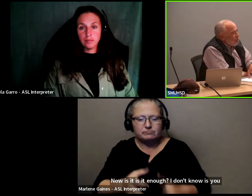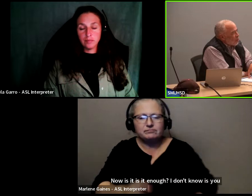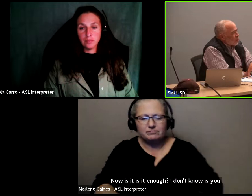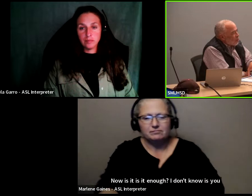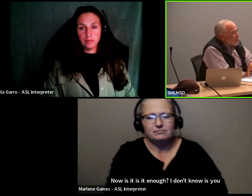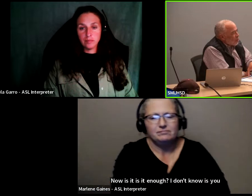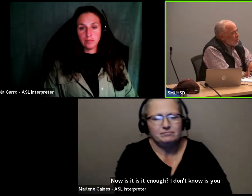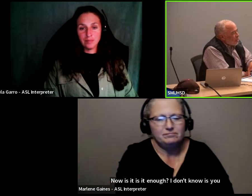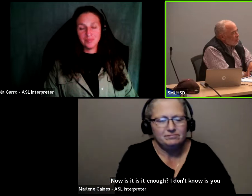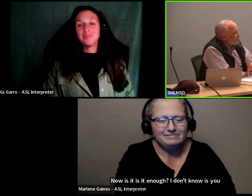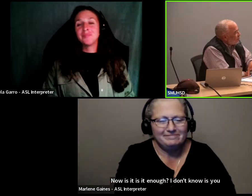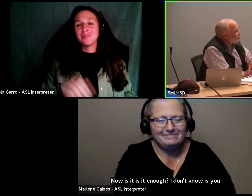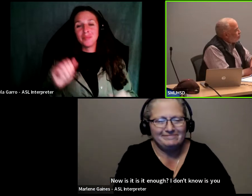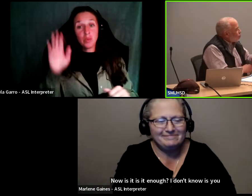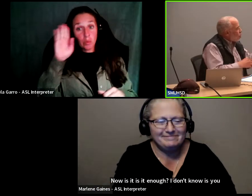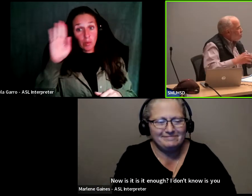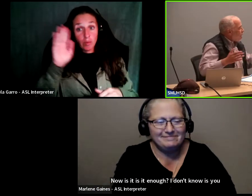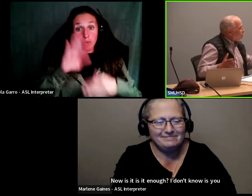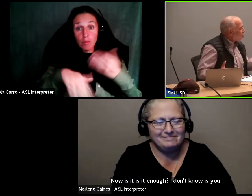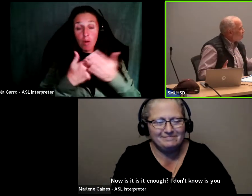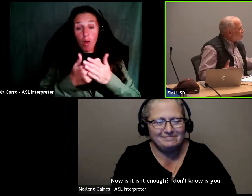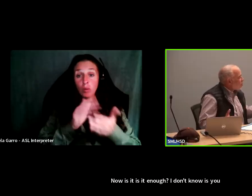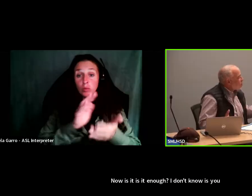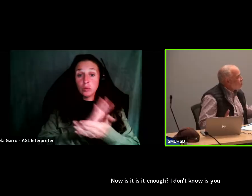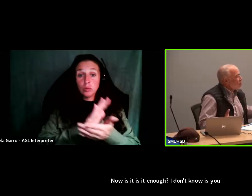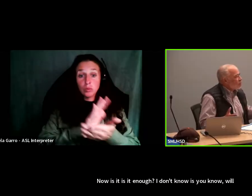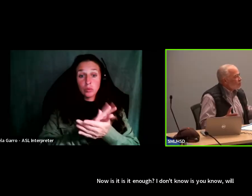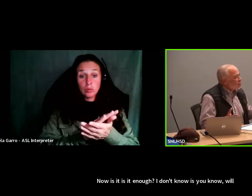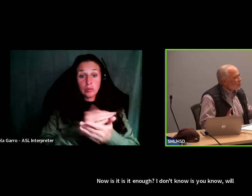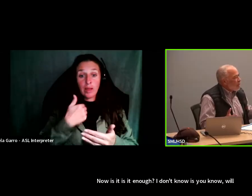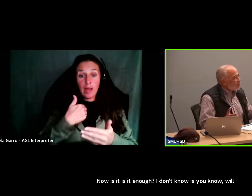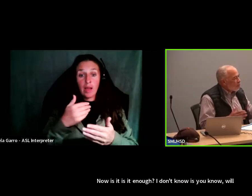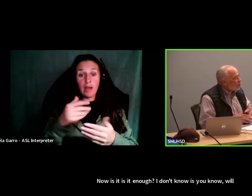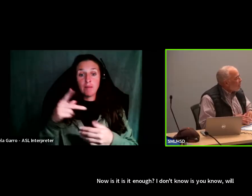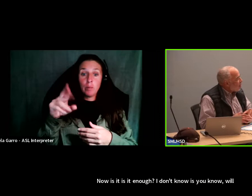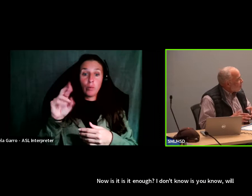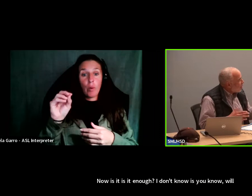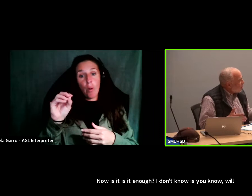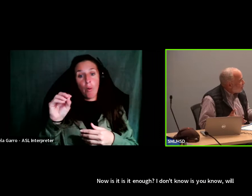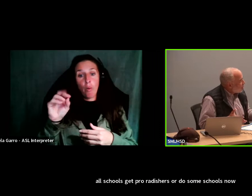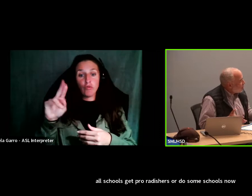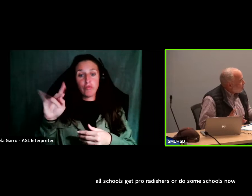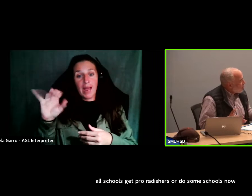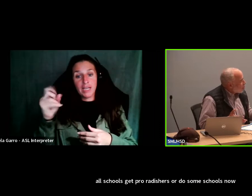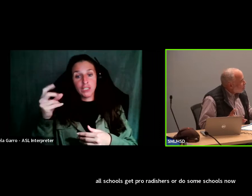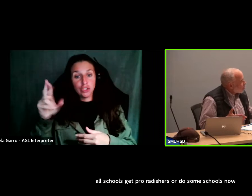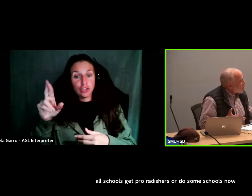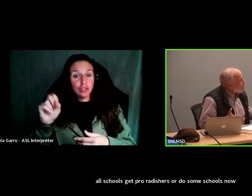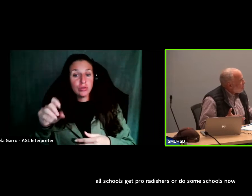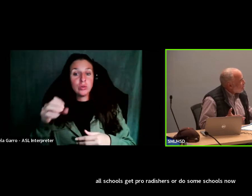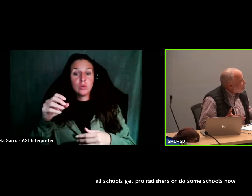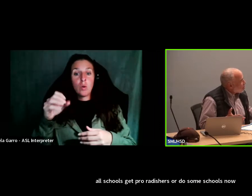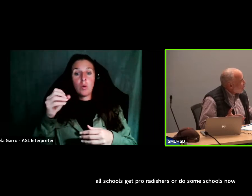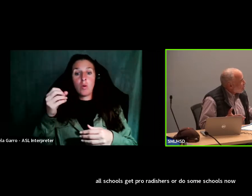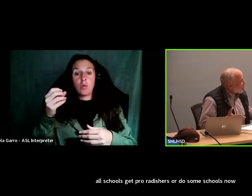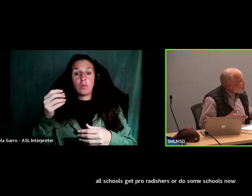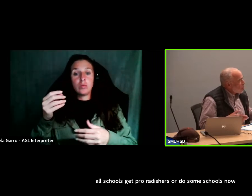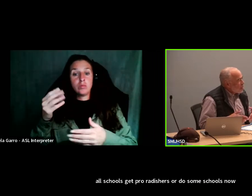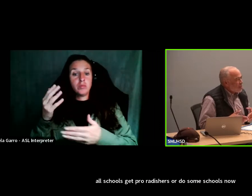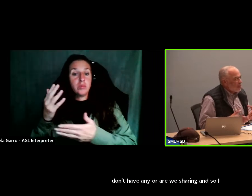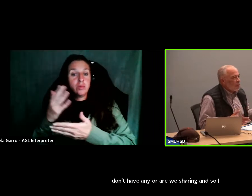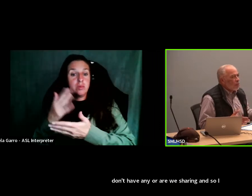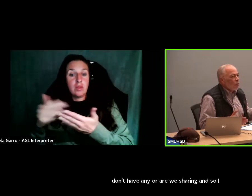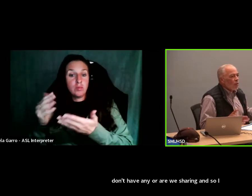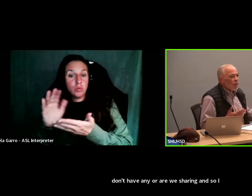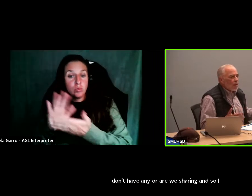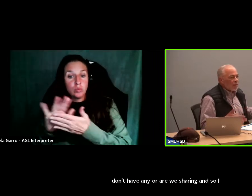Will all schools get pro rata shares, or do some schools now don't have any? Or are we sharing? And so I think we